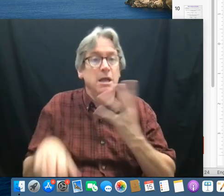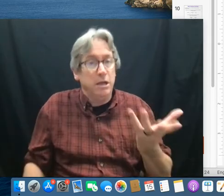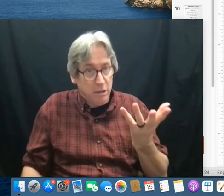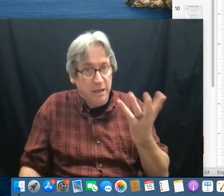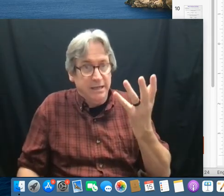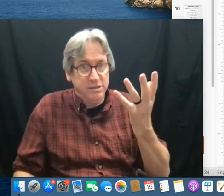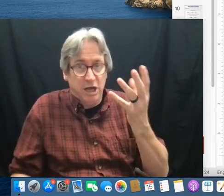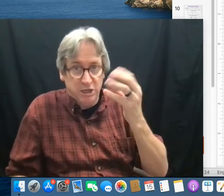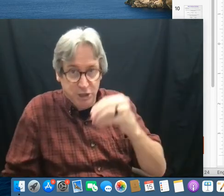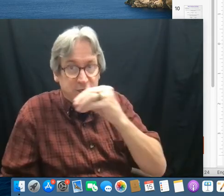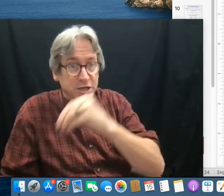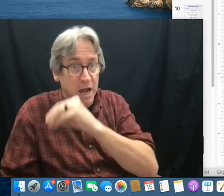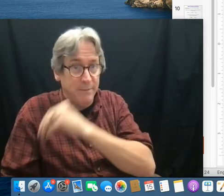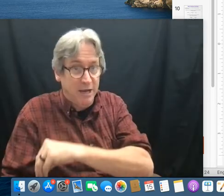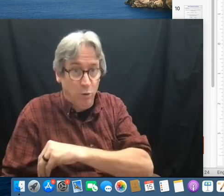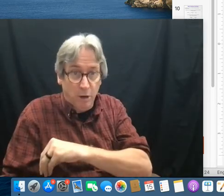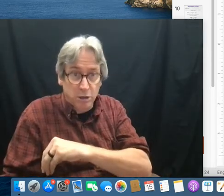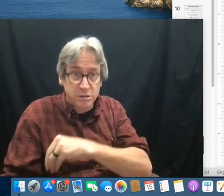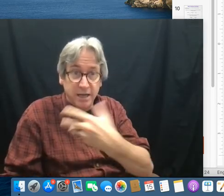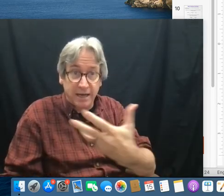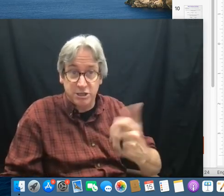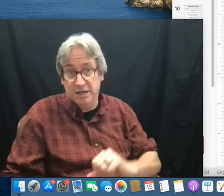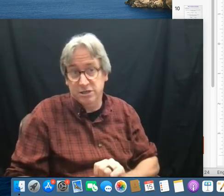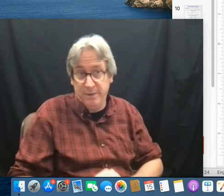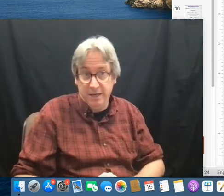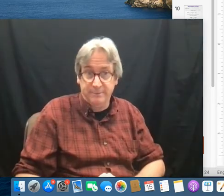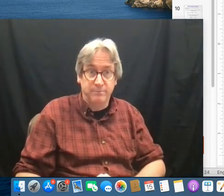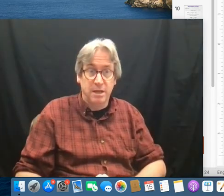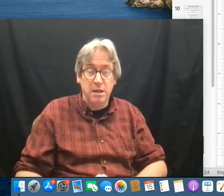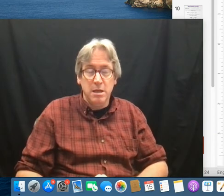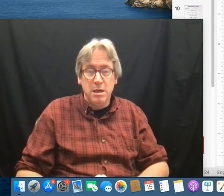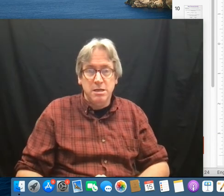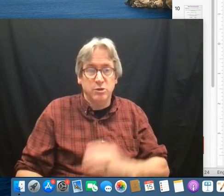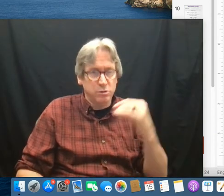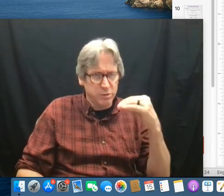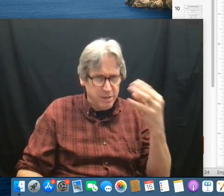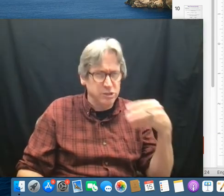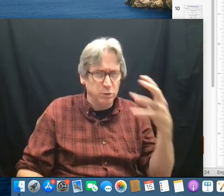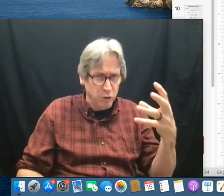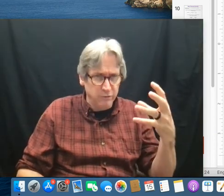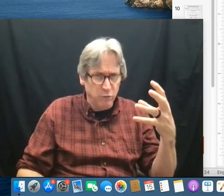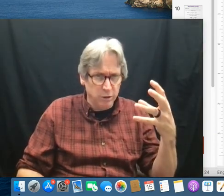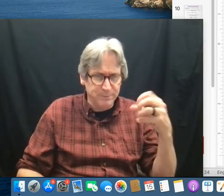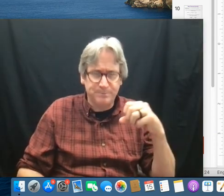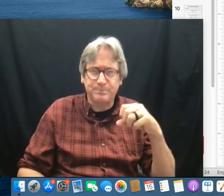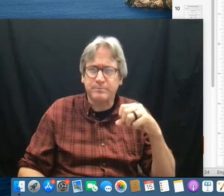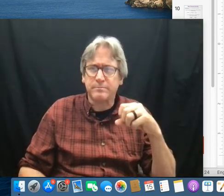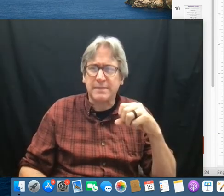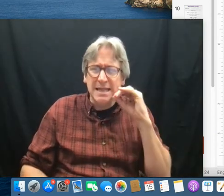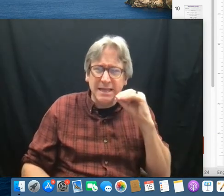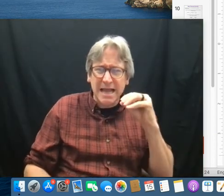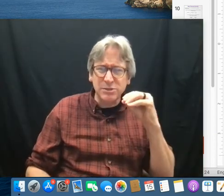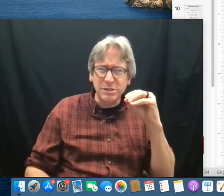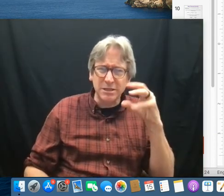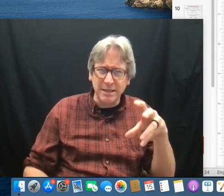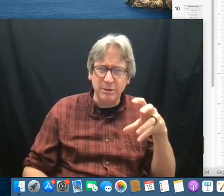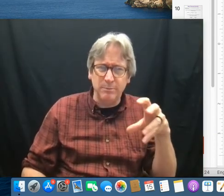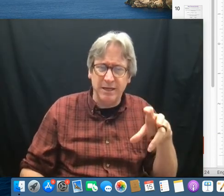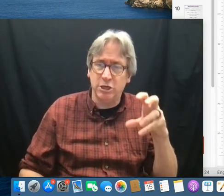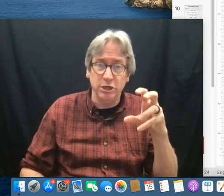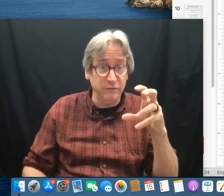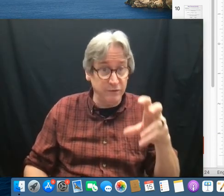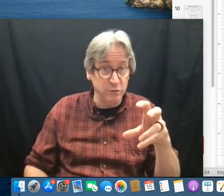if you flick your finger like this, it's the number 11, you have understand and not understand. So again,